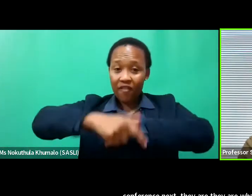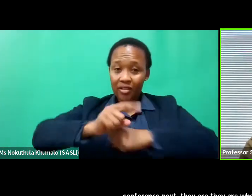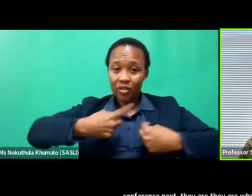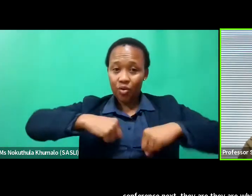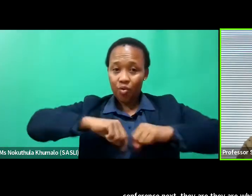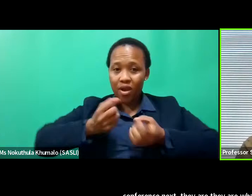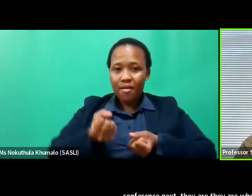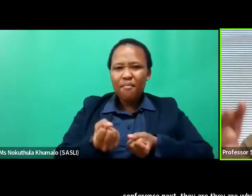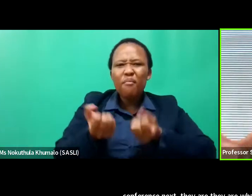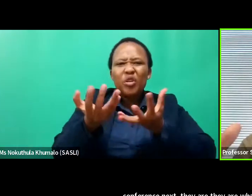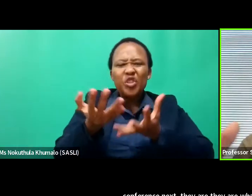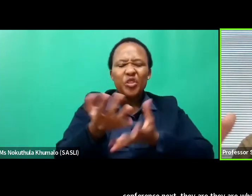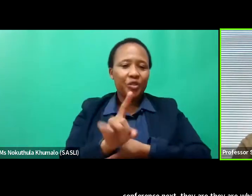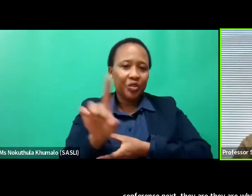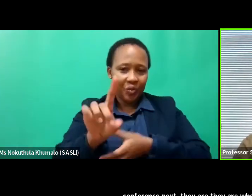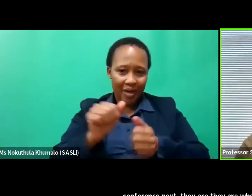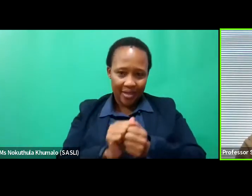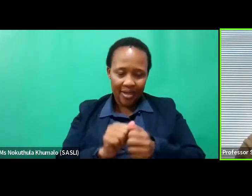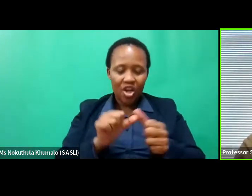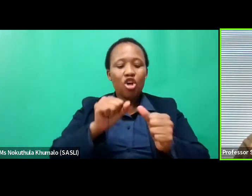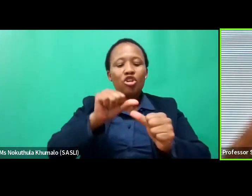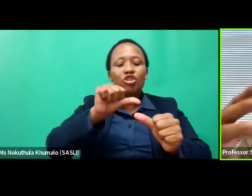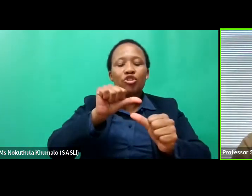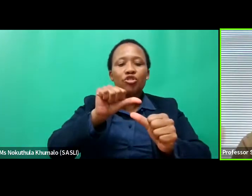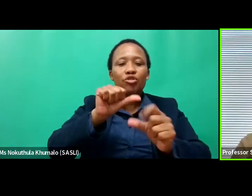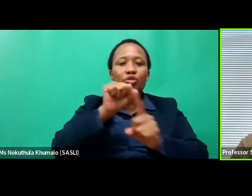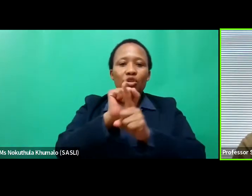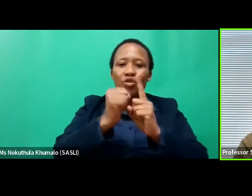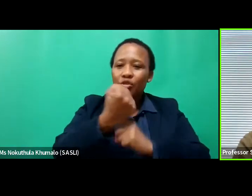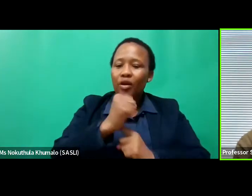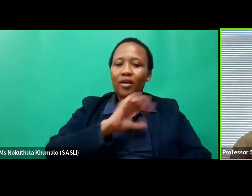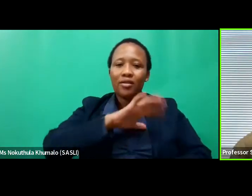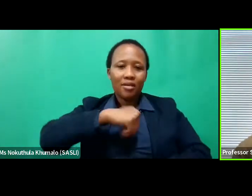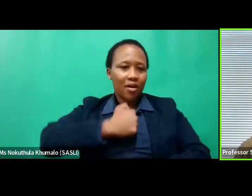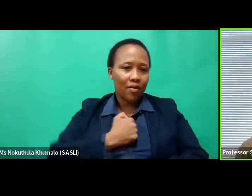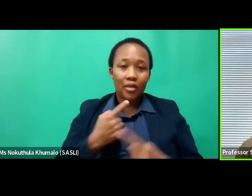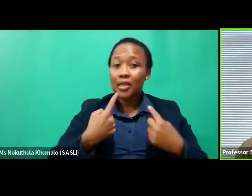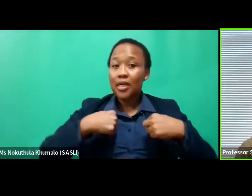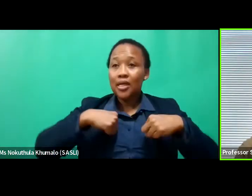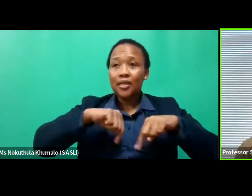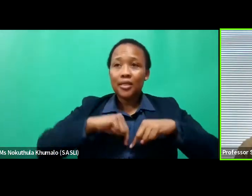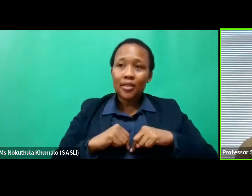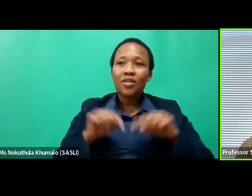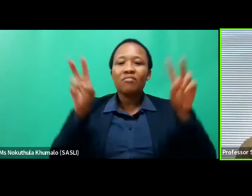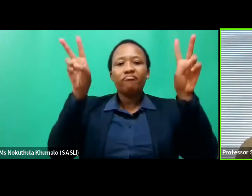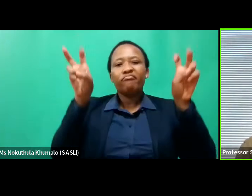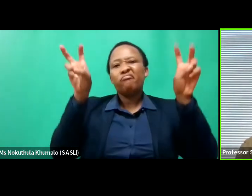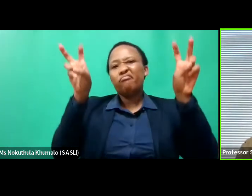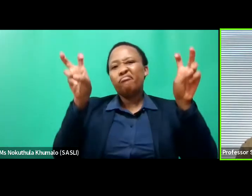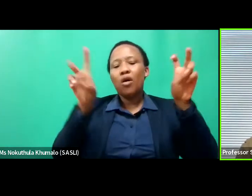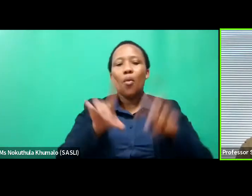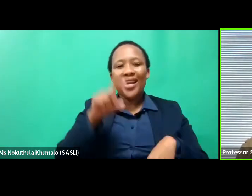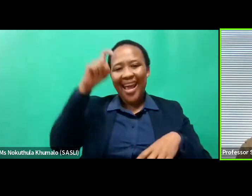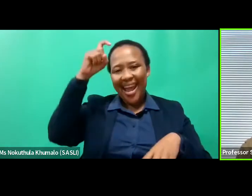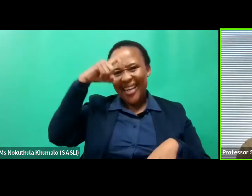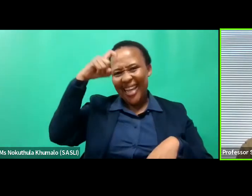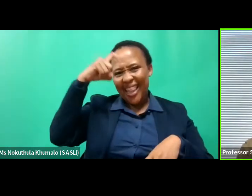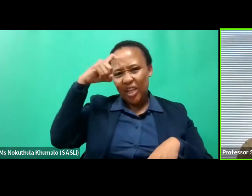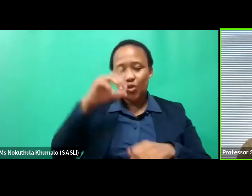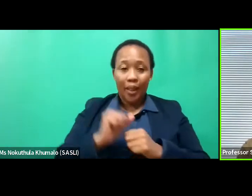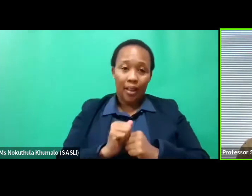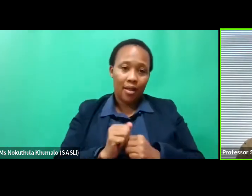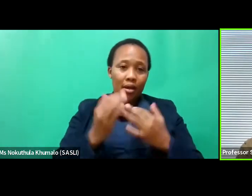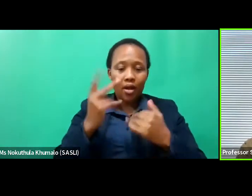our society as so-called intellectuals and people who think for society? So the knowledge and skills